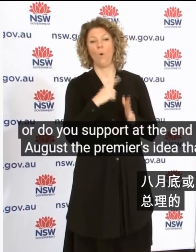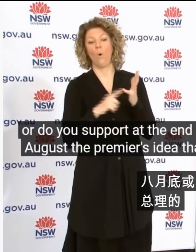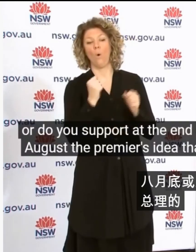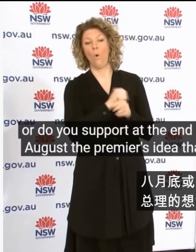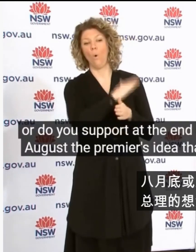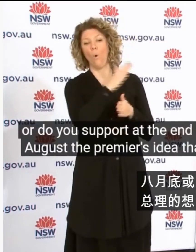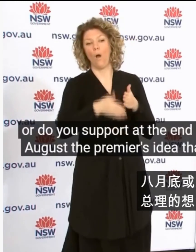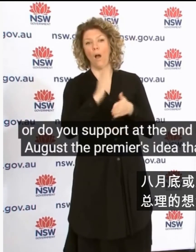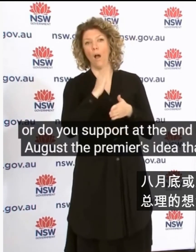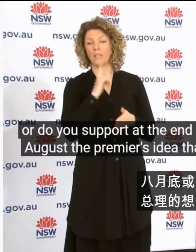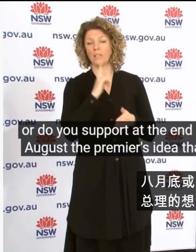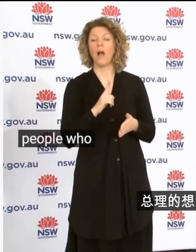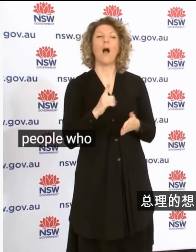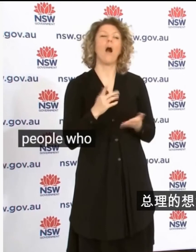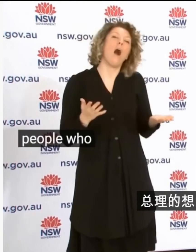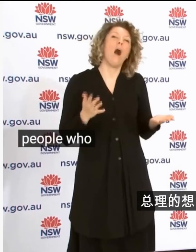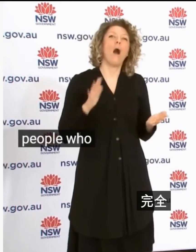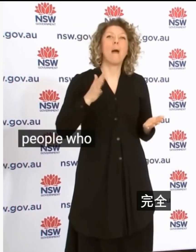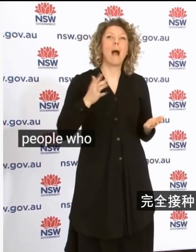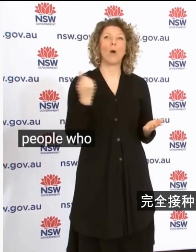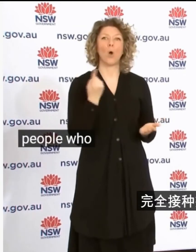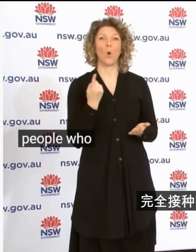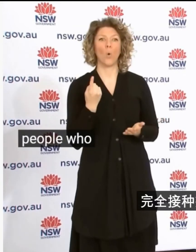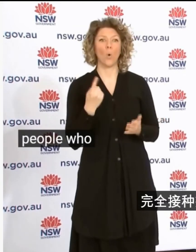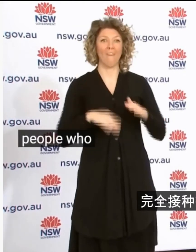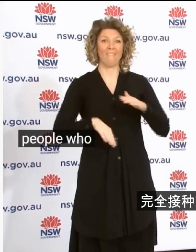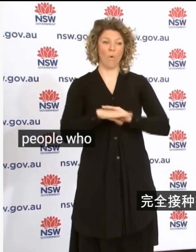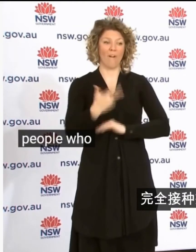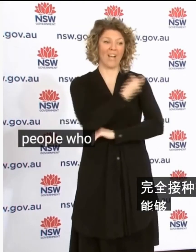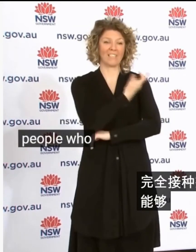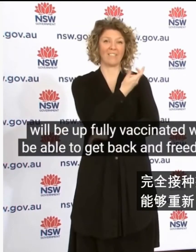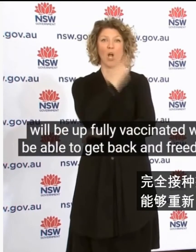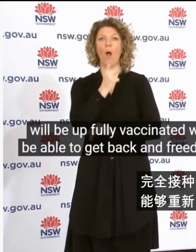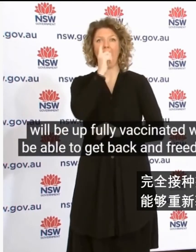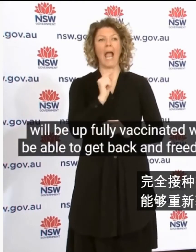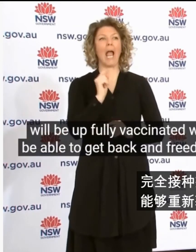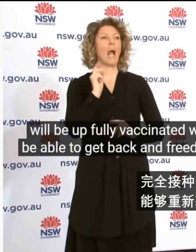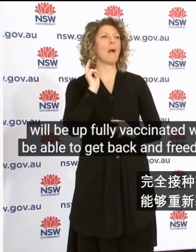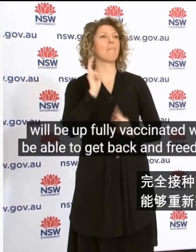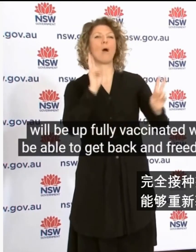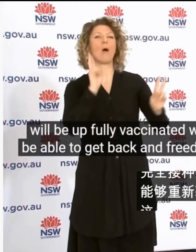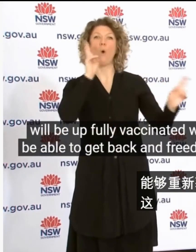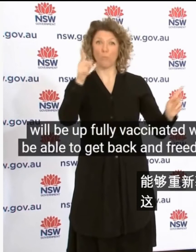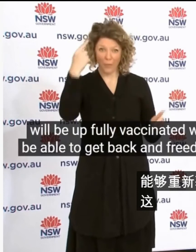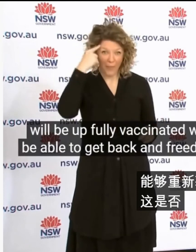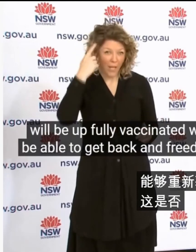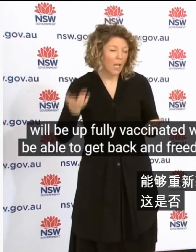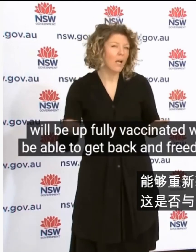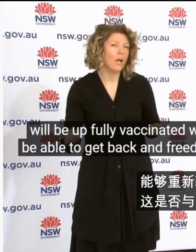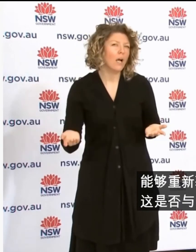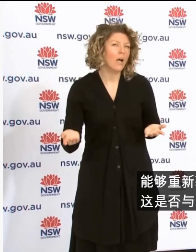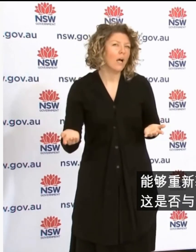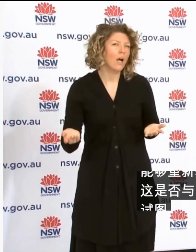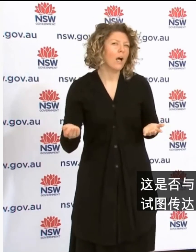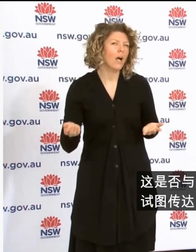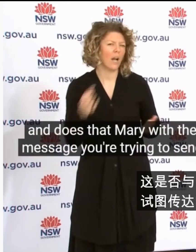of August the Premier's idea that people who are fully vaccinated will be able to get back to freedom? And does that marry